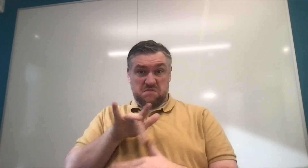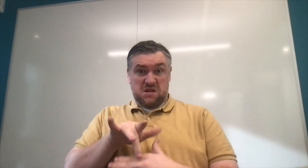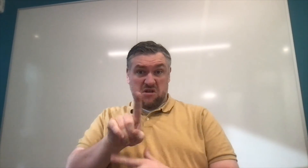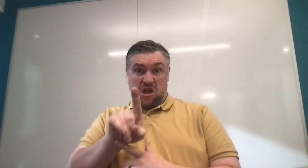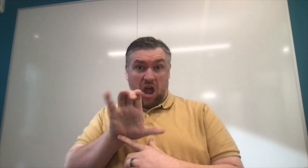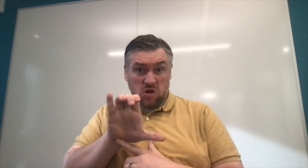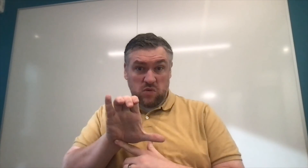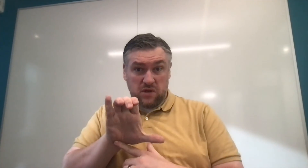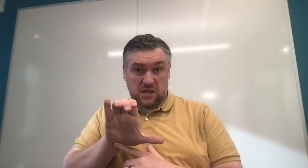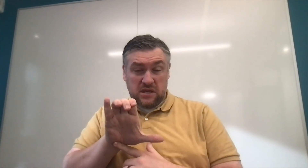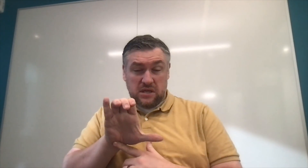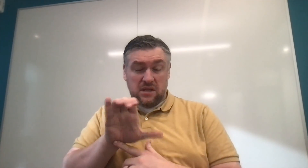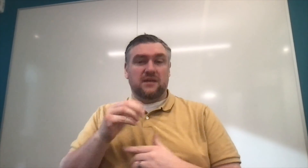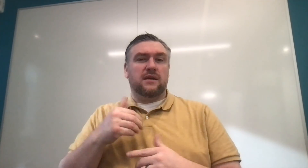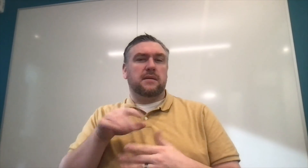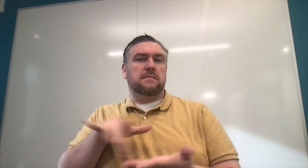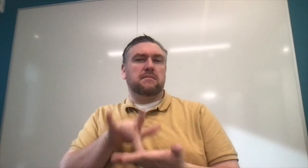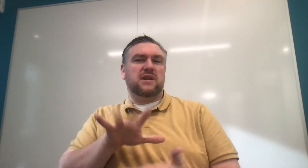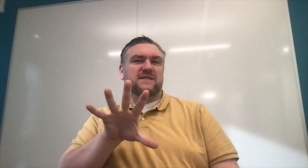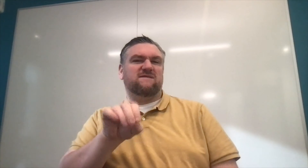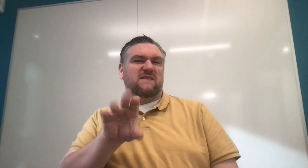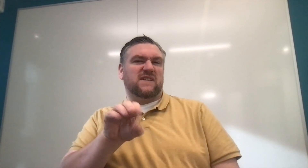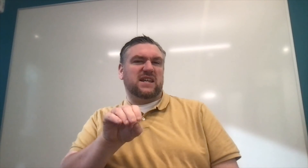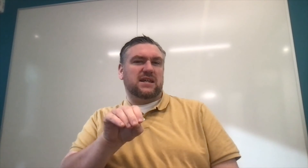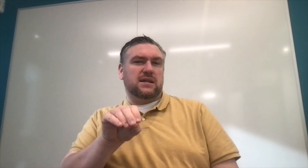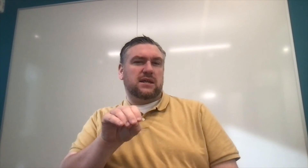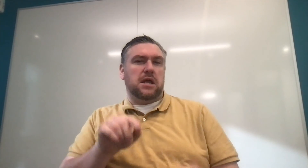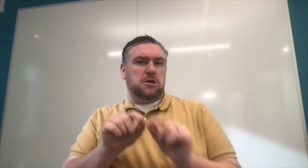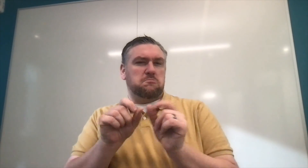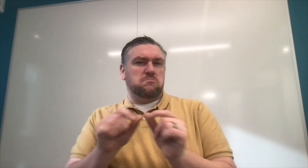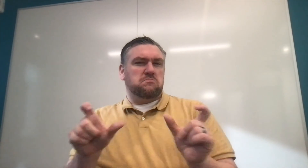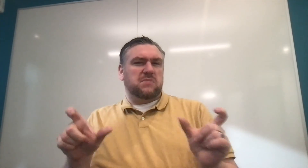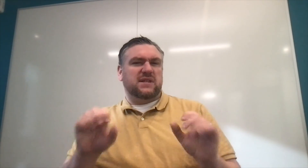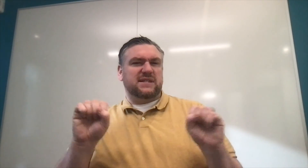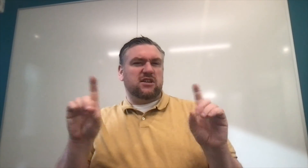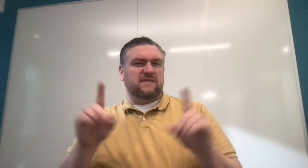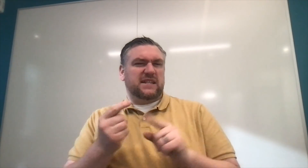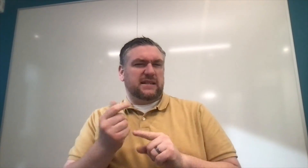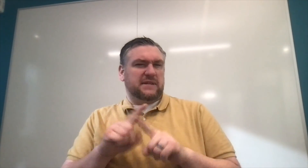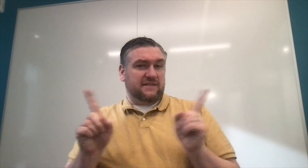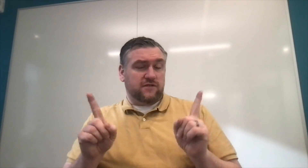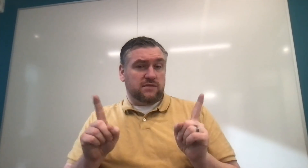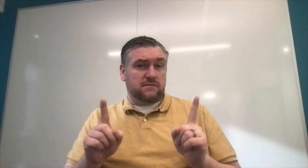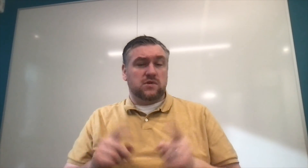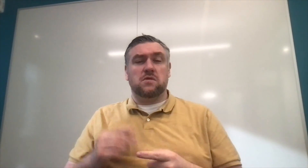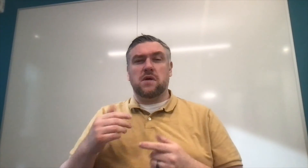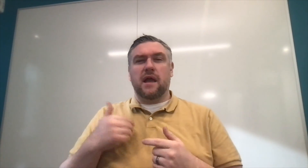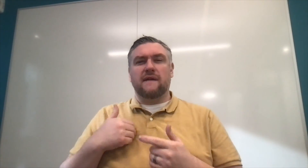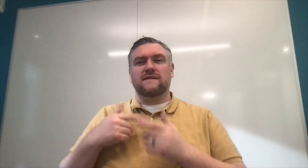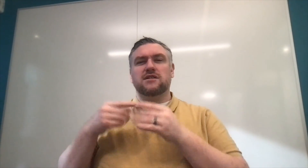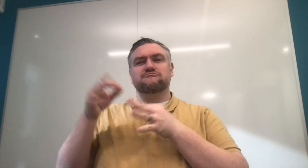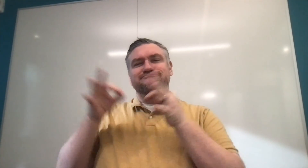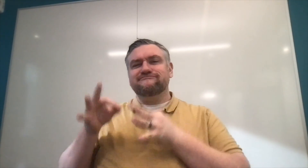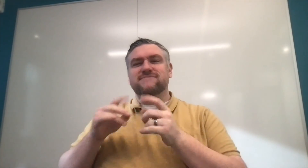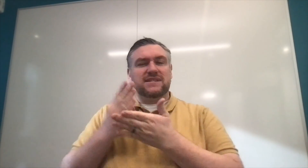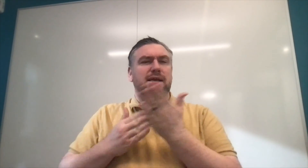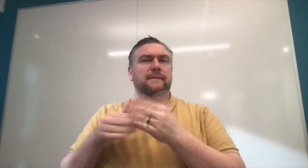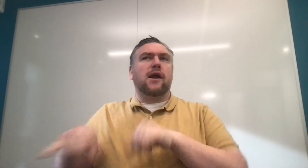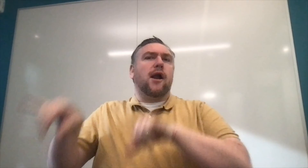middle being 100, the middle is 50. And the standard deviation is a little bit different.